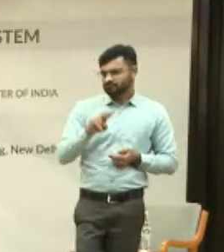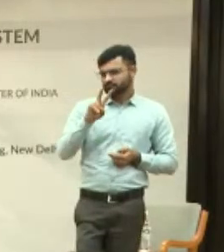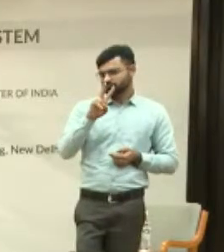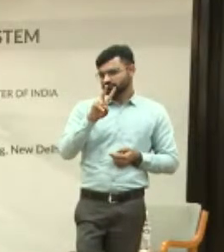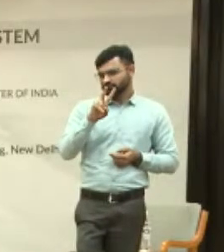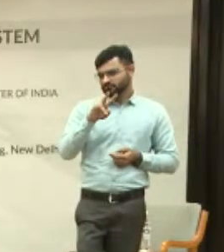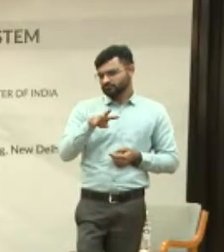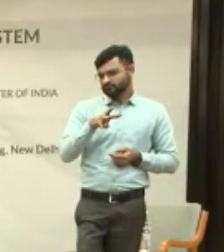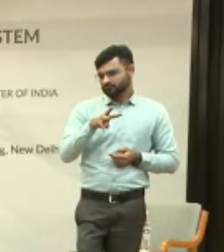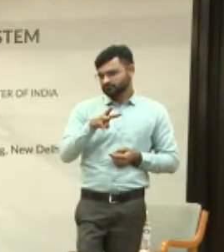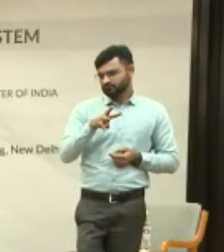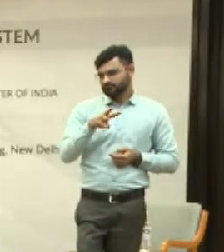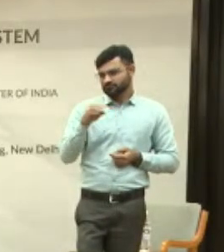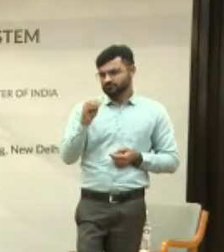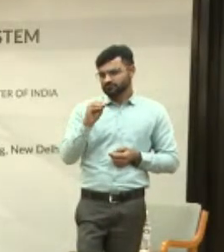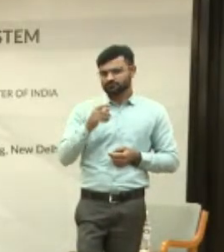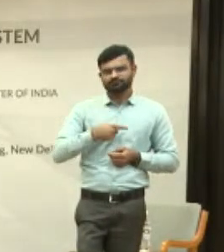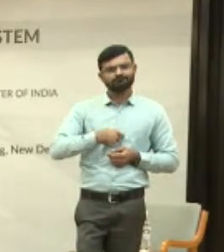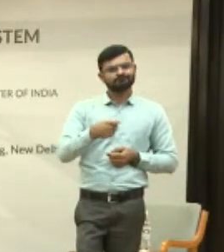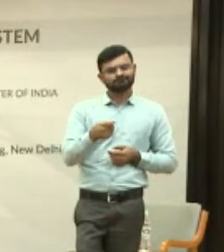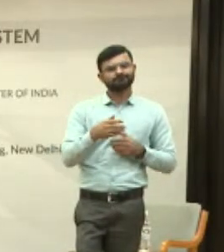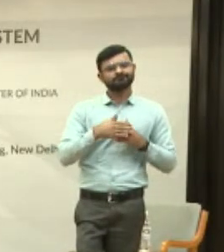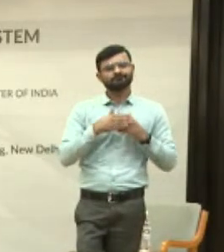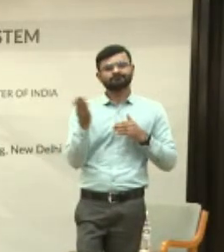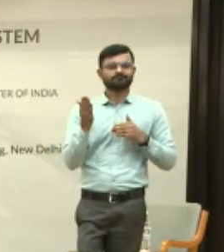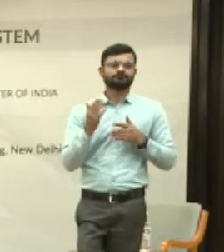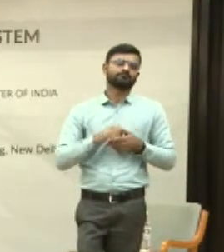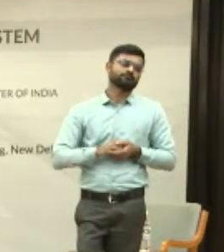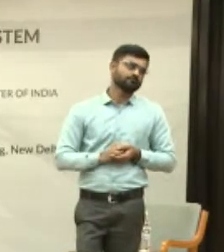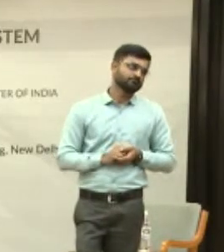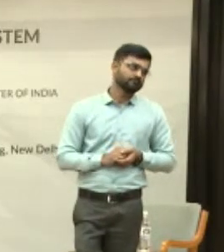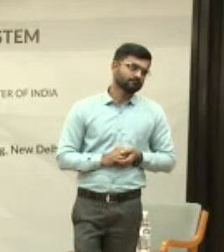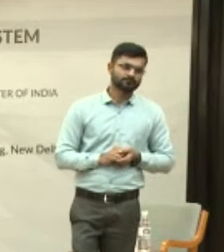two-thirds are criminal cases.